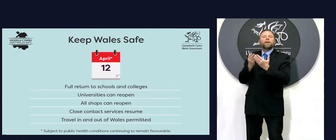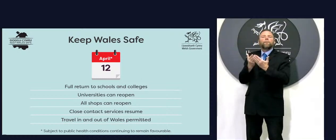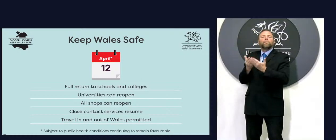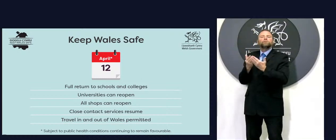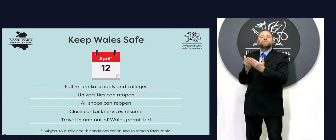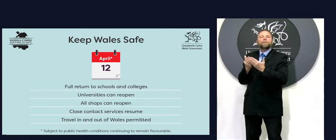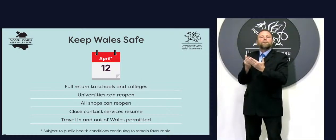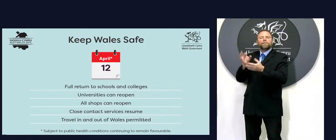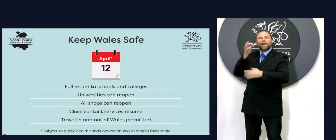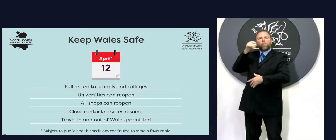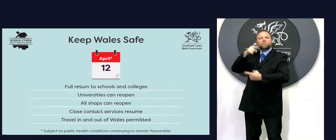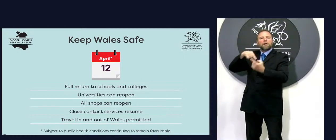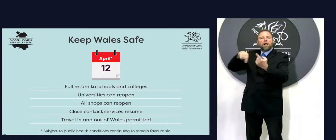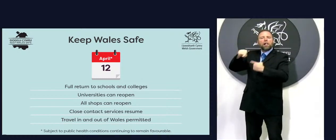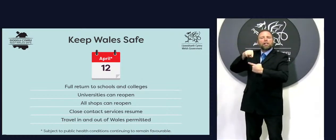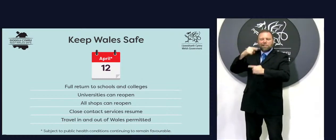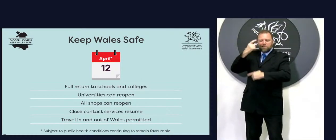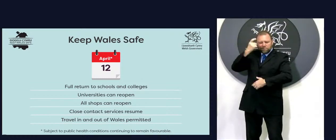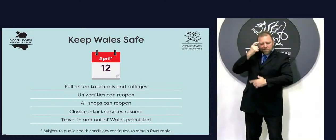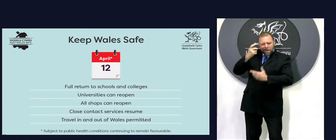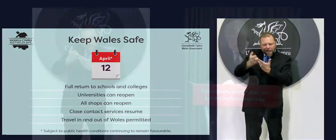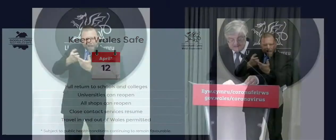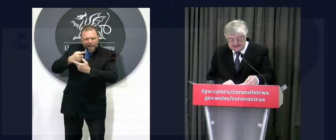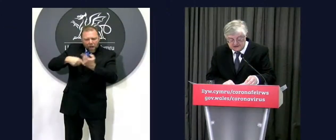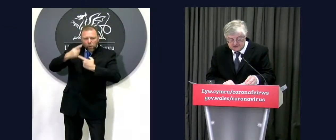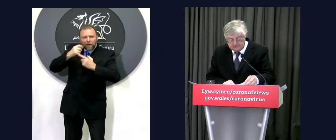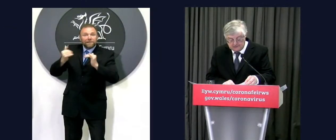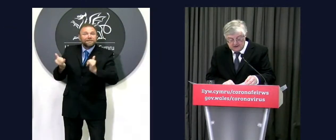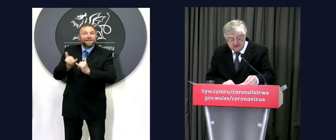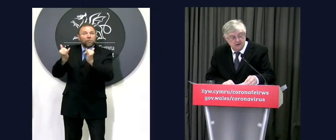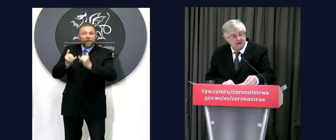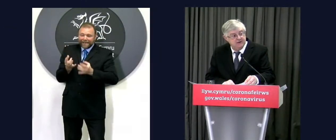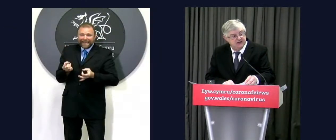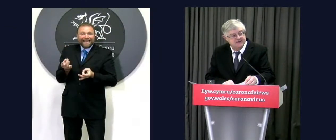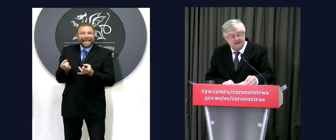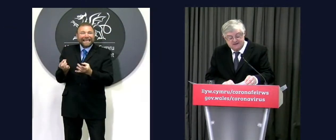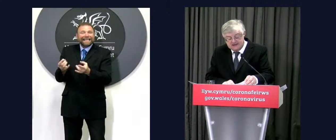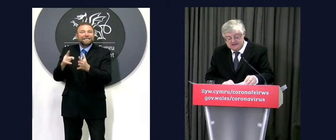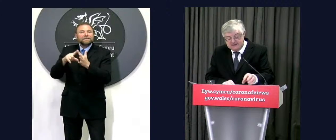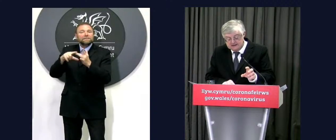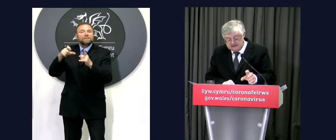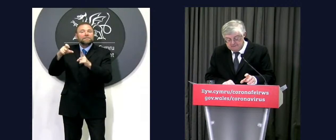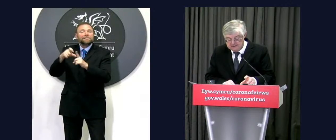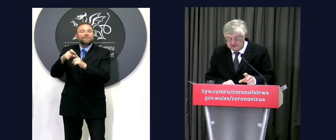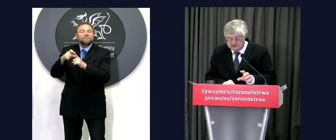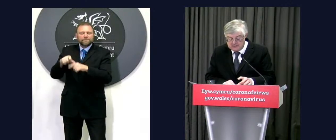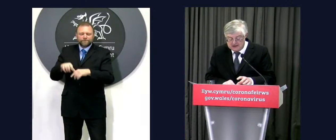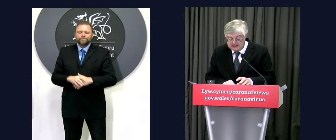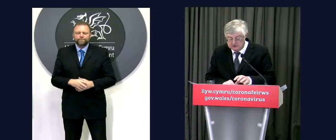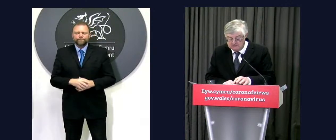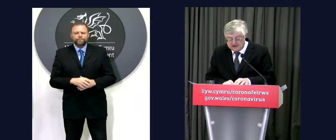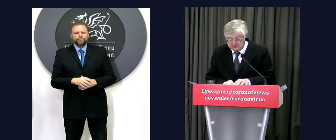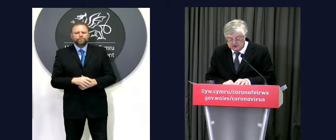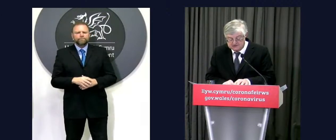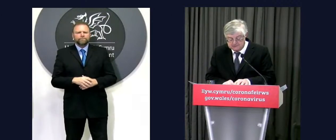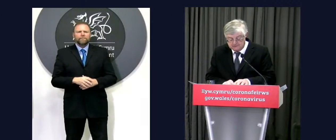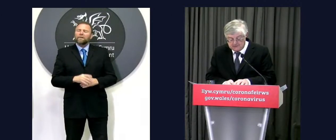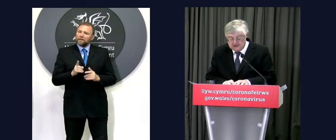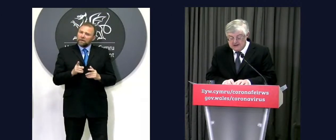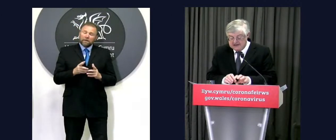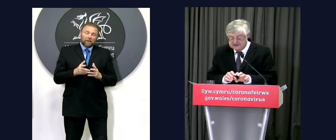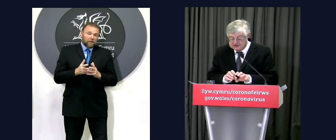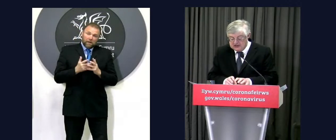to consider how we can help people to celebrate Eid. This is a significant package of